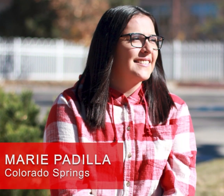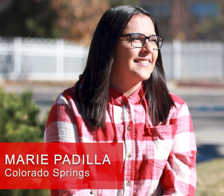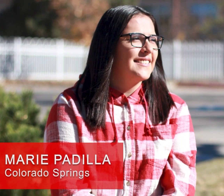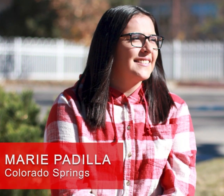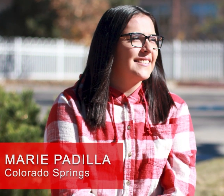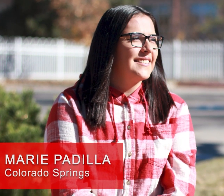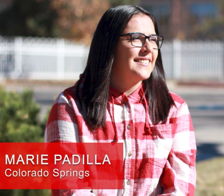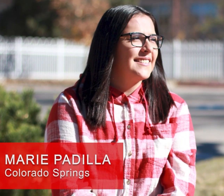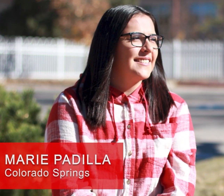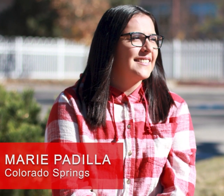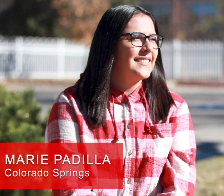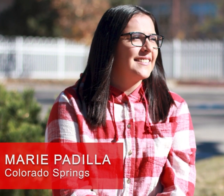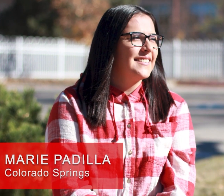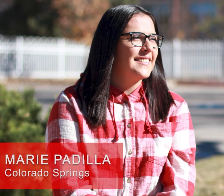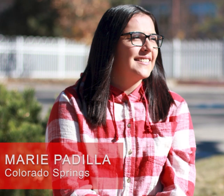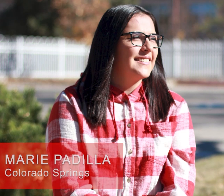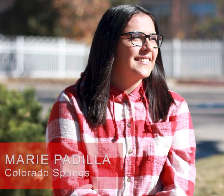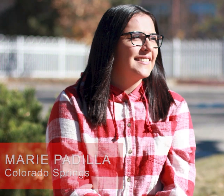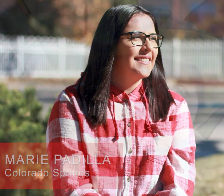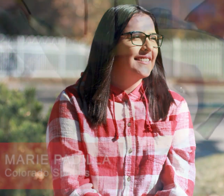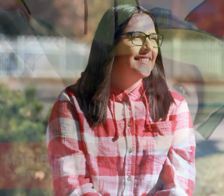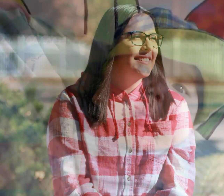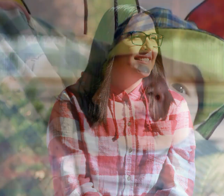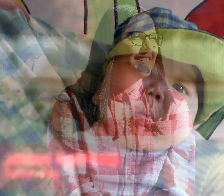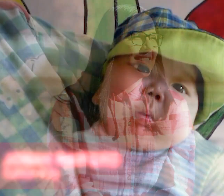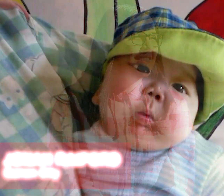into the distance smiling with the sun shining on her face.